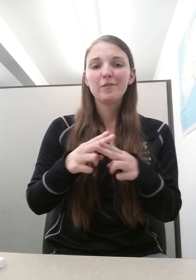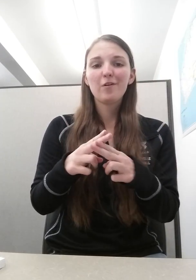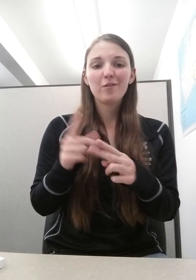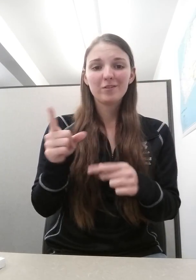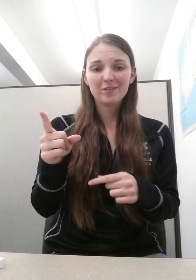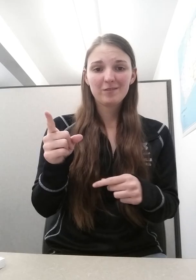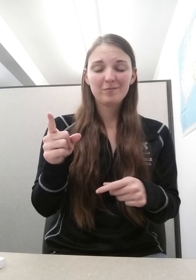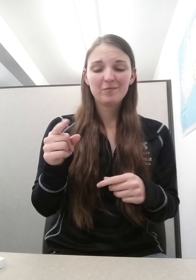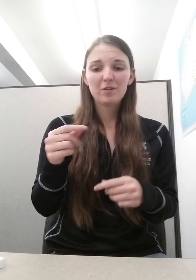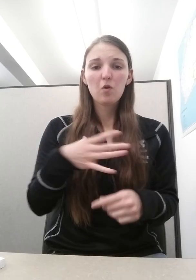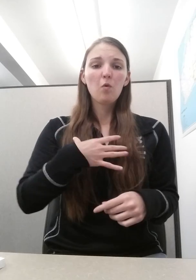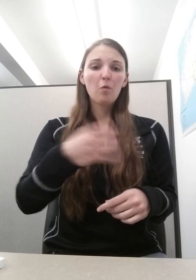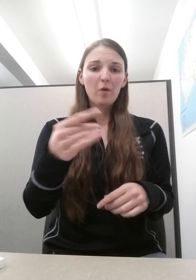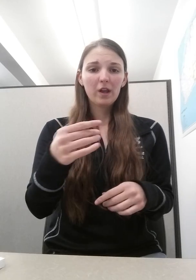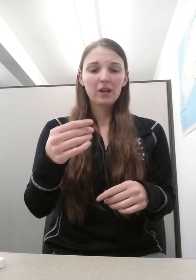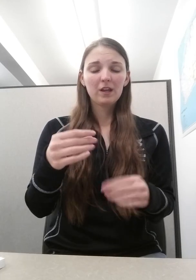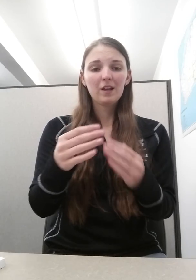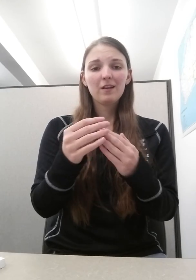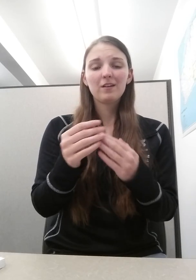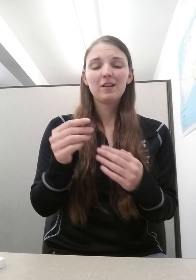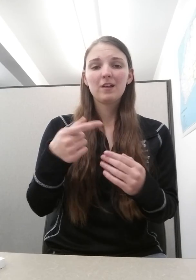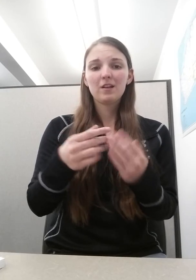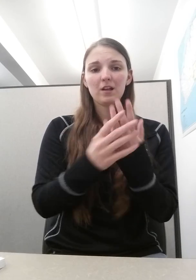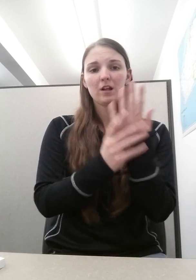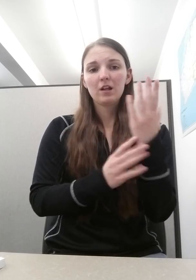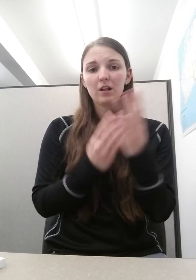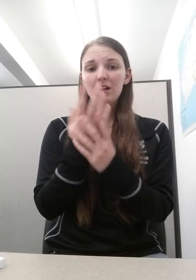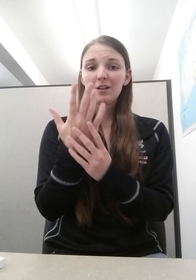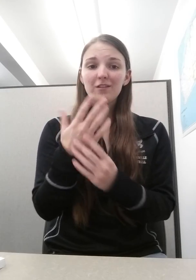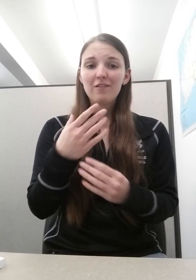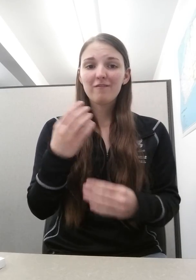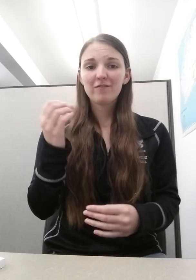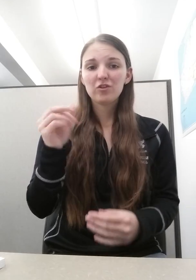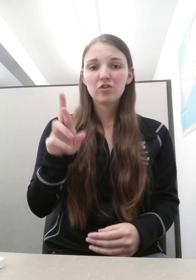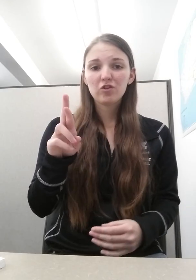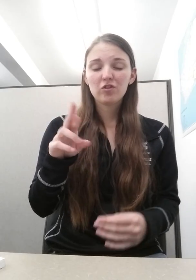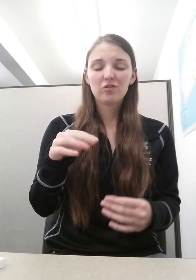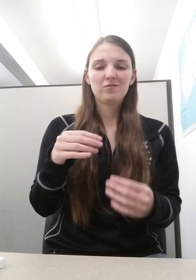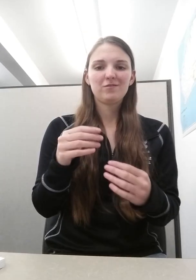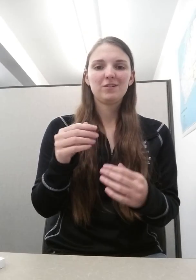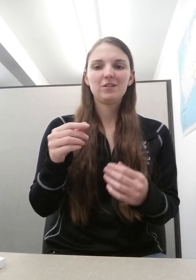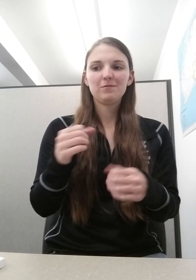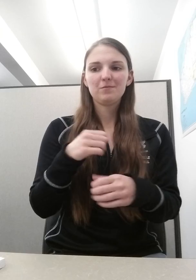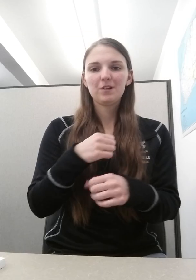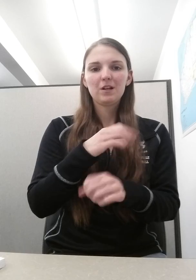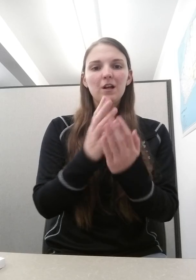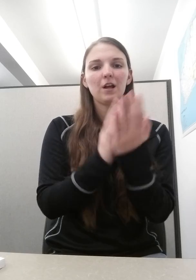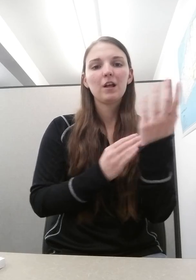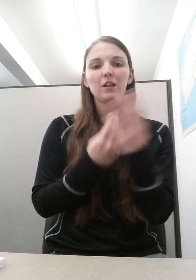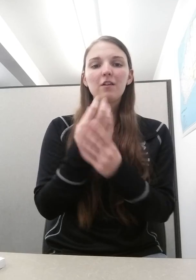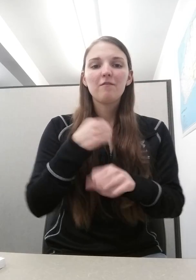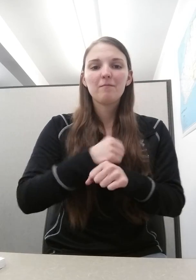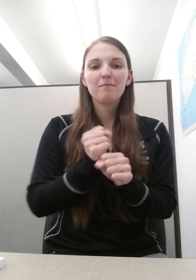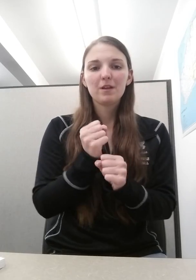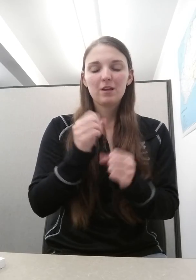So very rich people began to buy John Shakespeare's gloves. You would think that'd be enough for him, but it